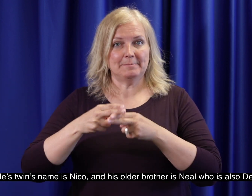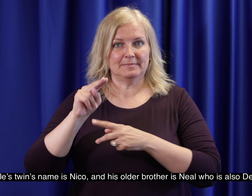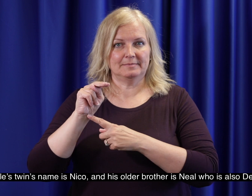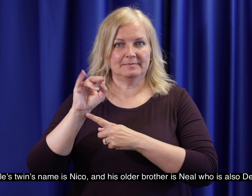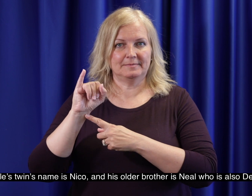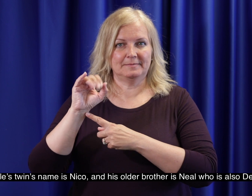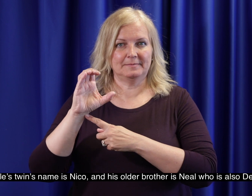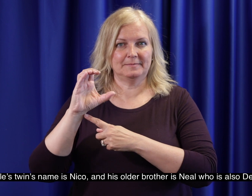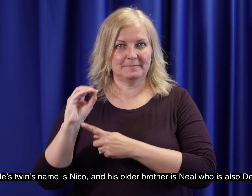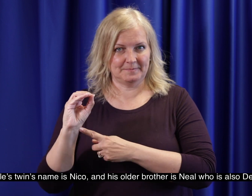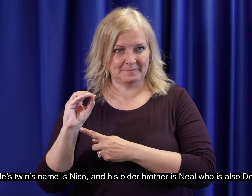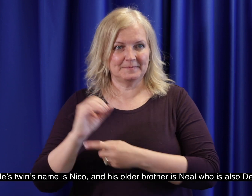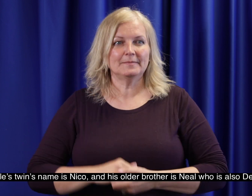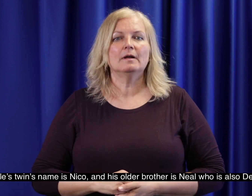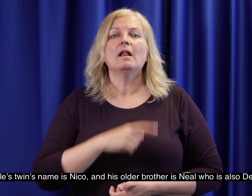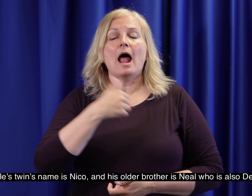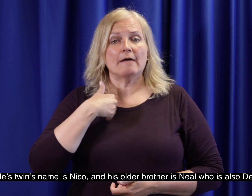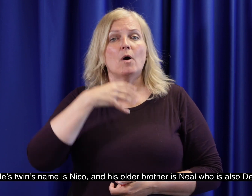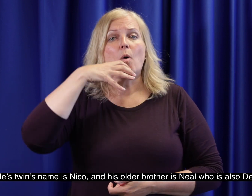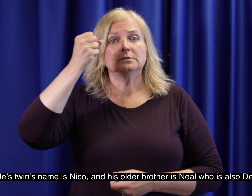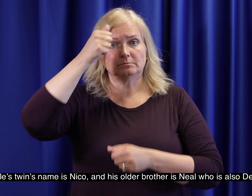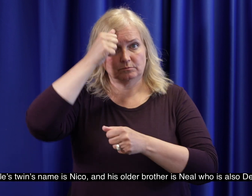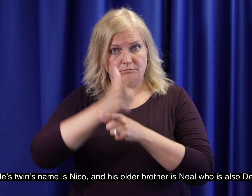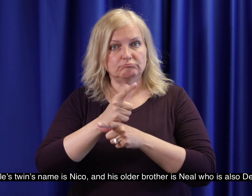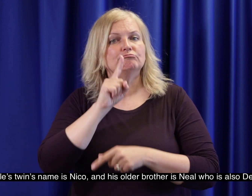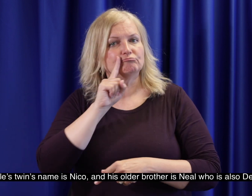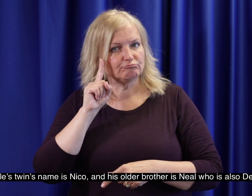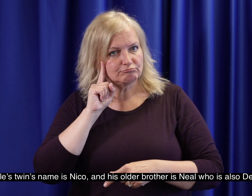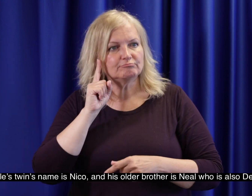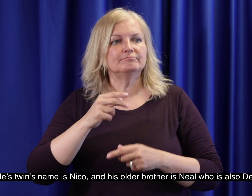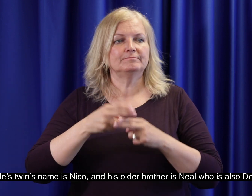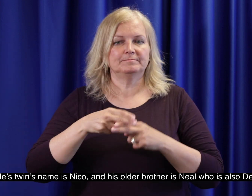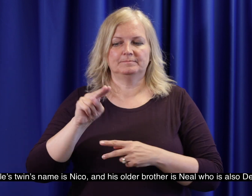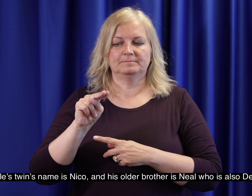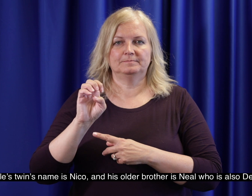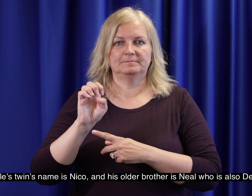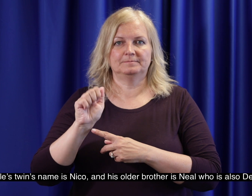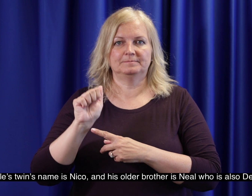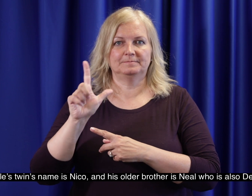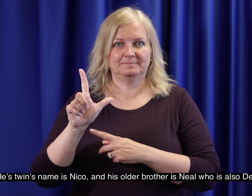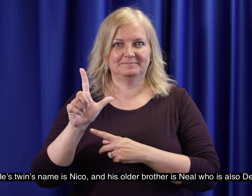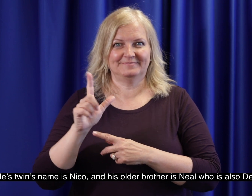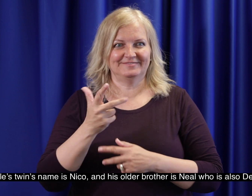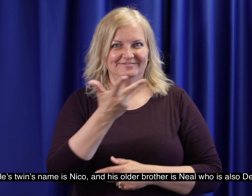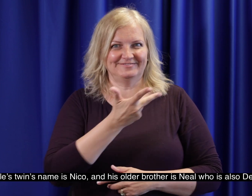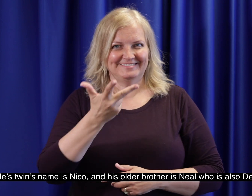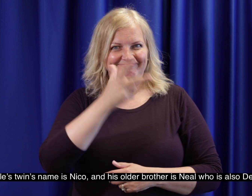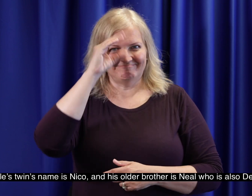Nyle's twin's name is Nico. His older brother is named Neil, who is also deaf.